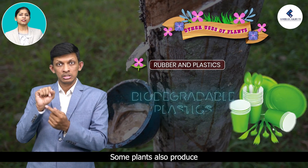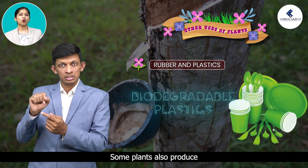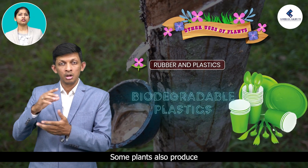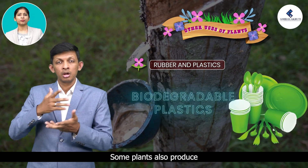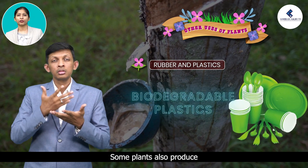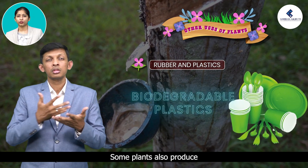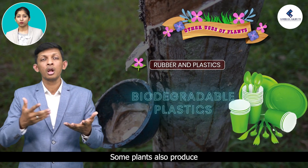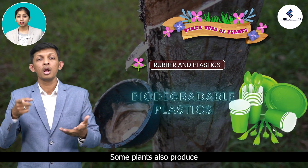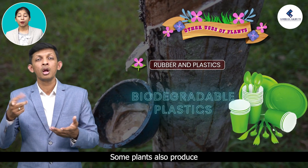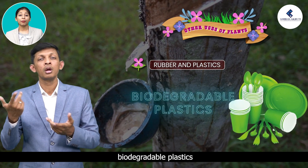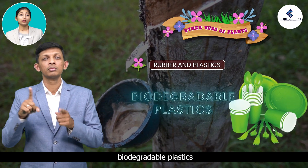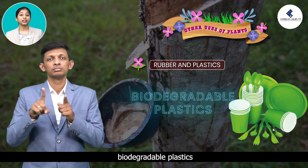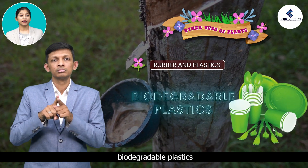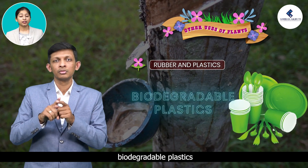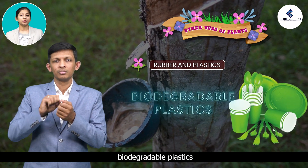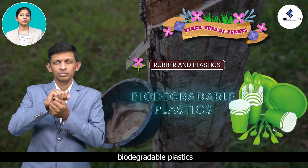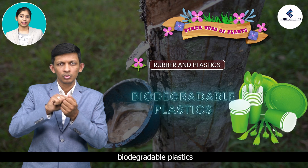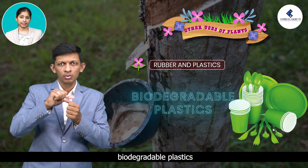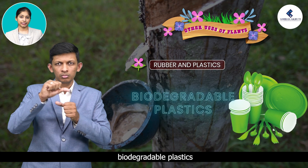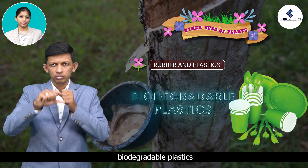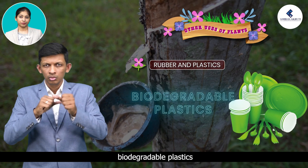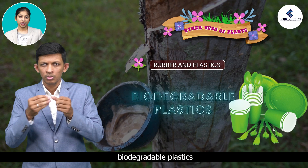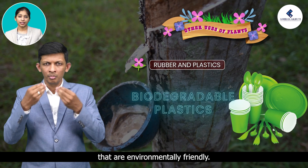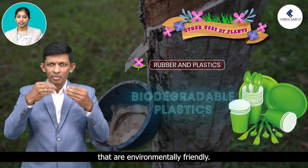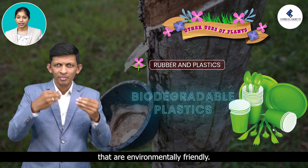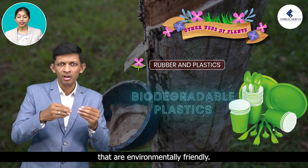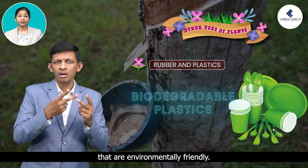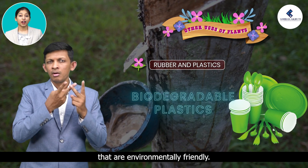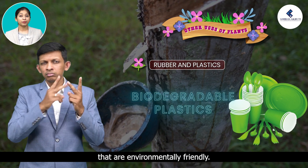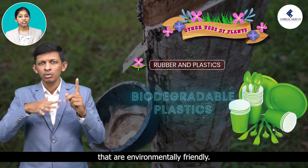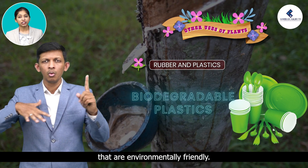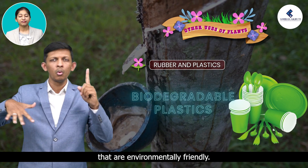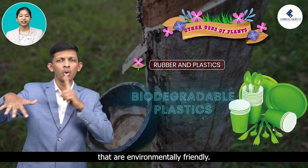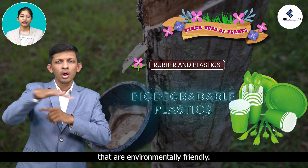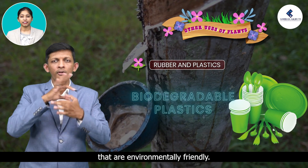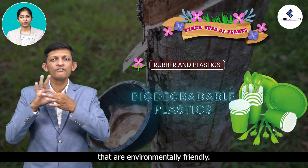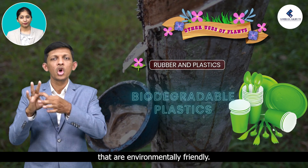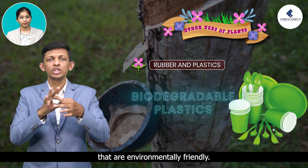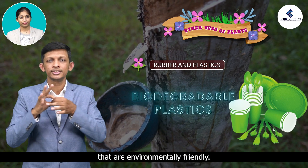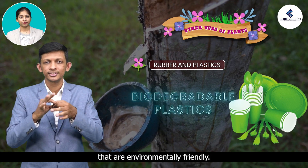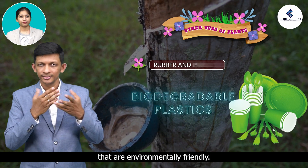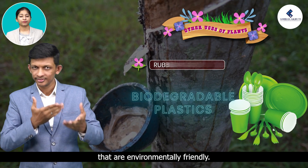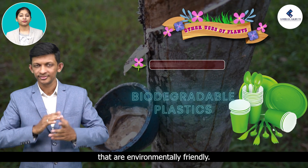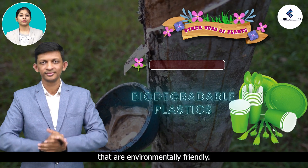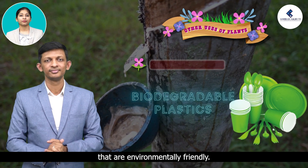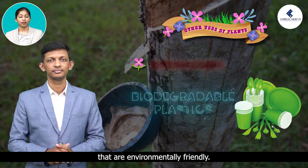Some plants also produce biodegradable plastics that are environmentally friendly.